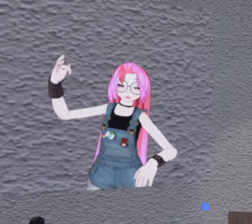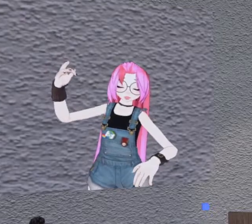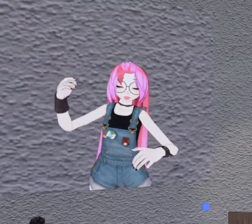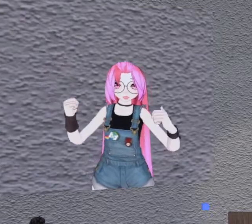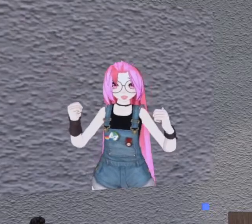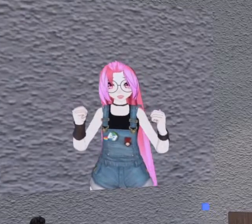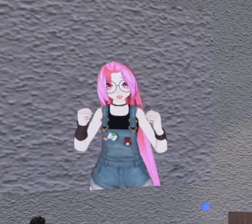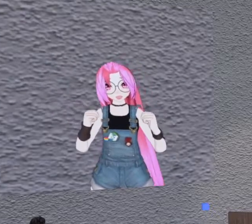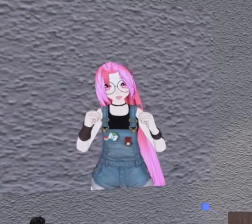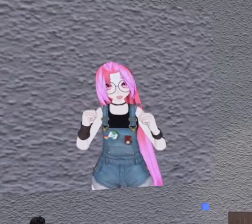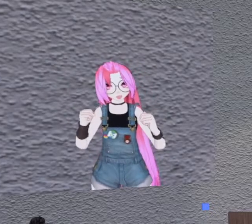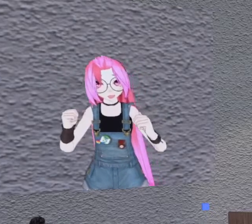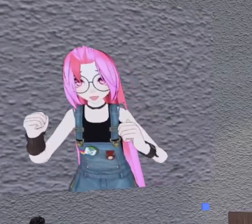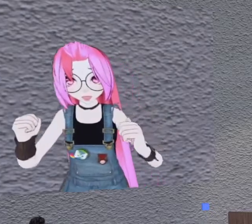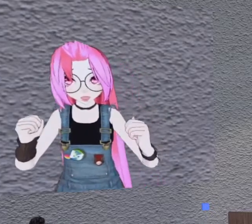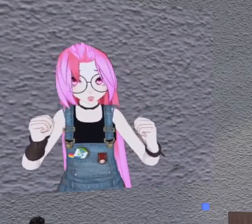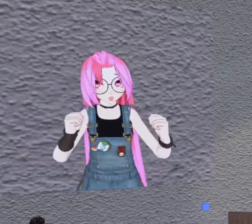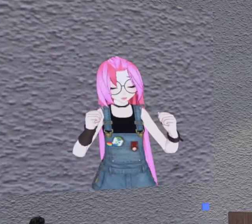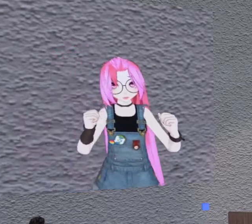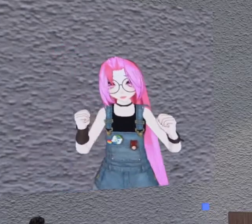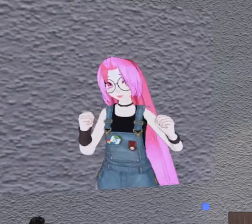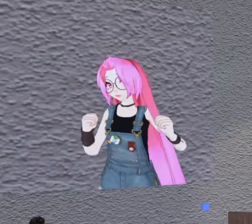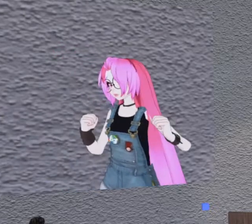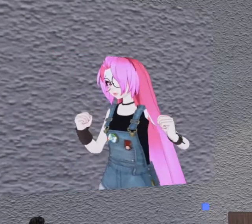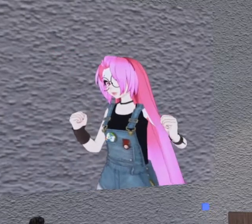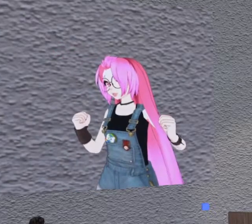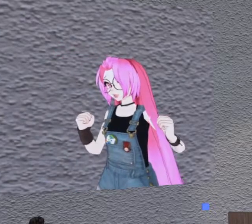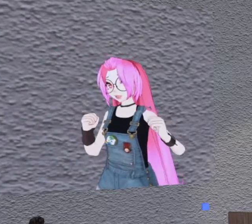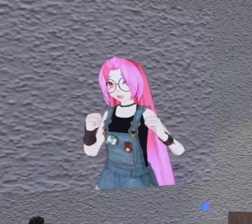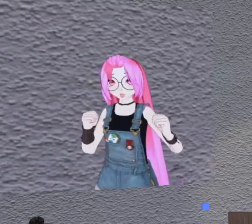guess cold, just cold if you're cold. Shivering.